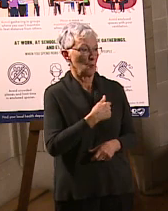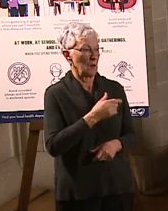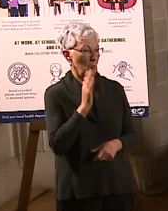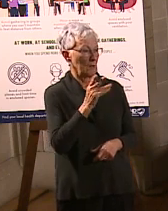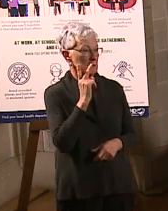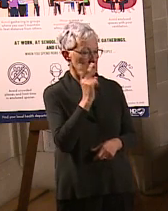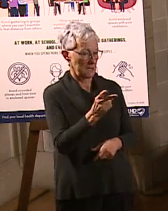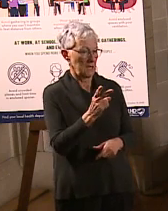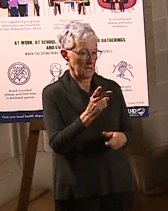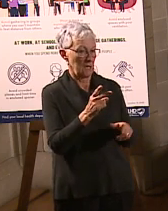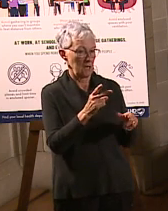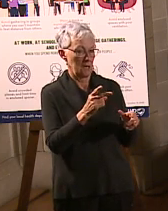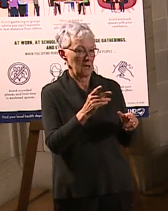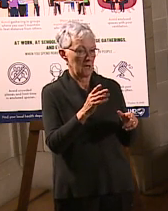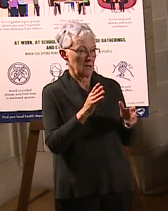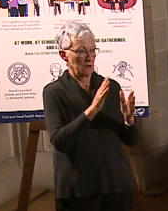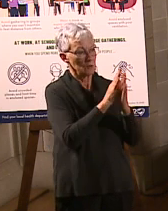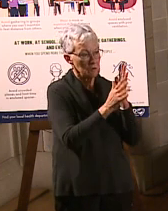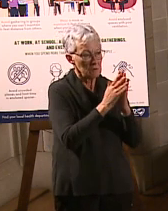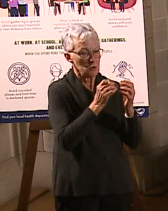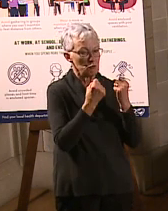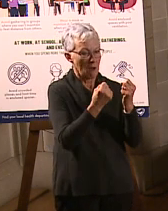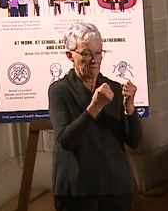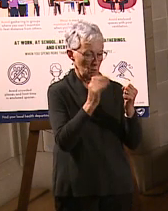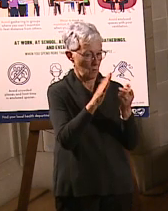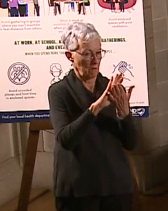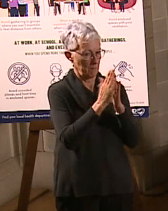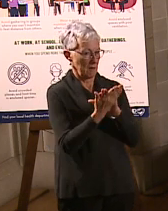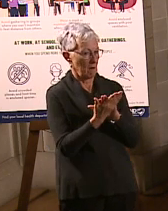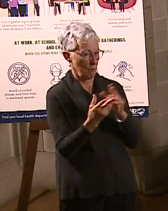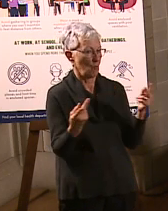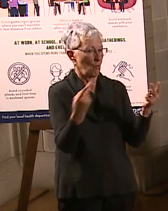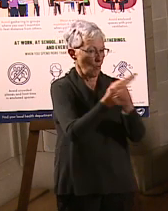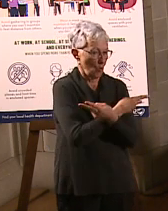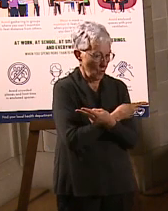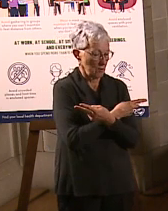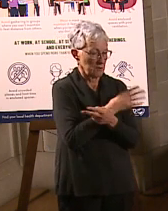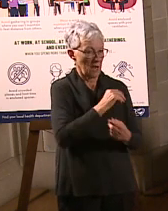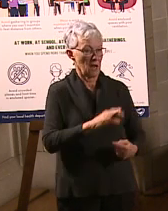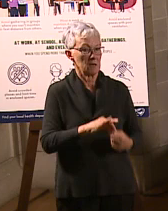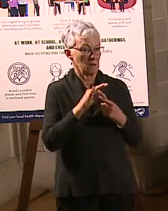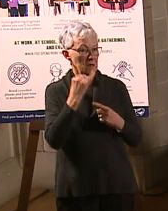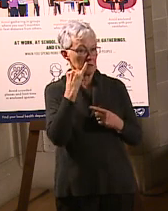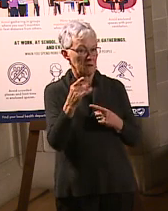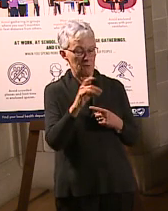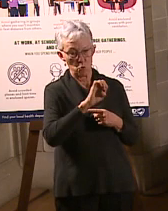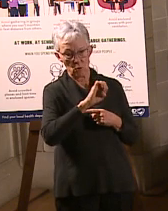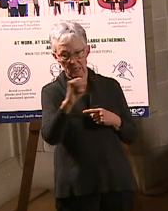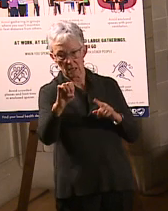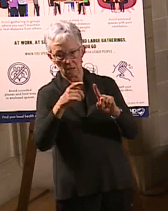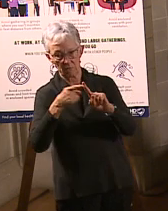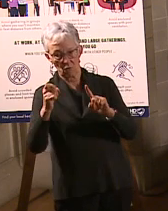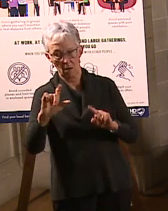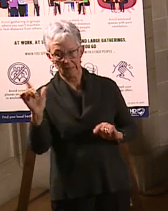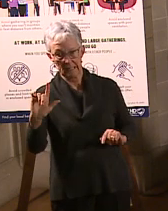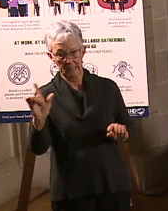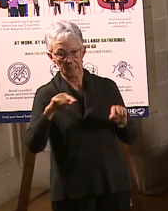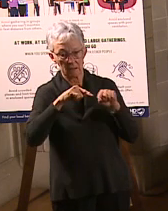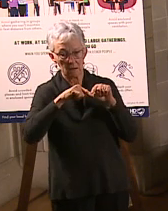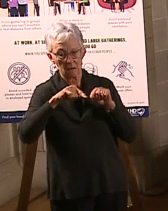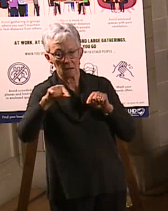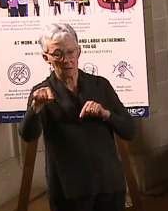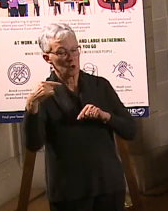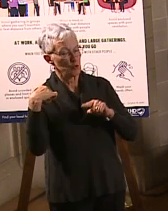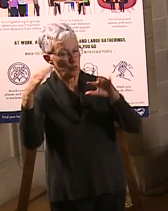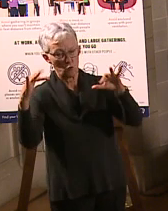day. And especially as you head east from Lincoln, those snow accumulations are going to keep piling up. And that's going to create